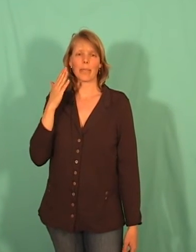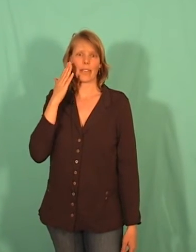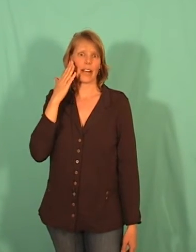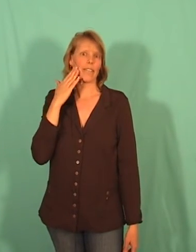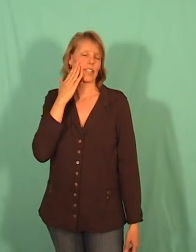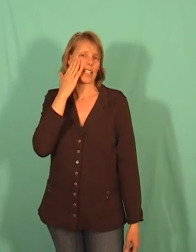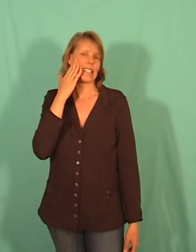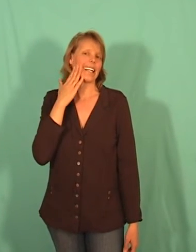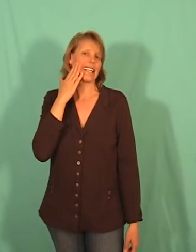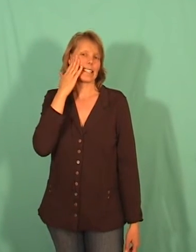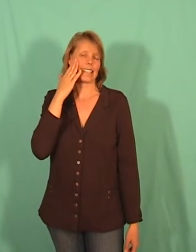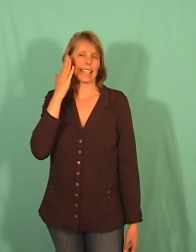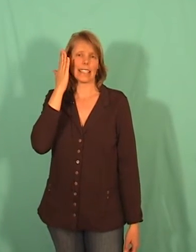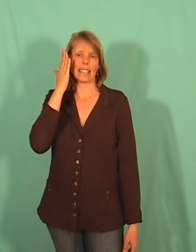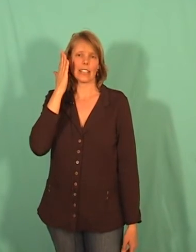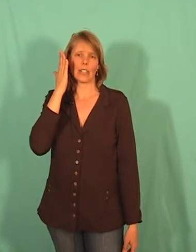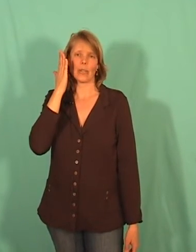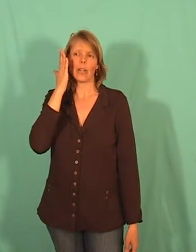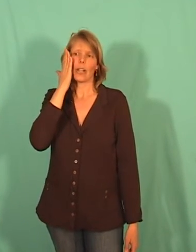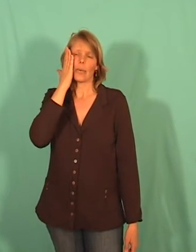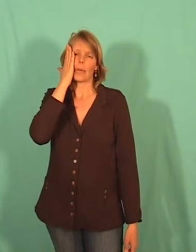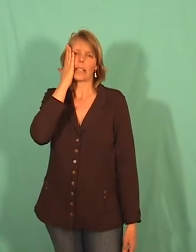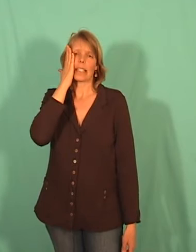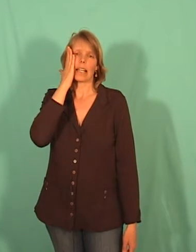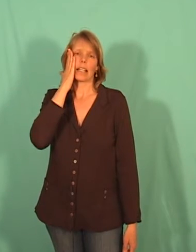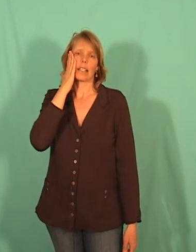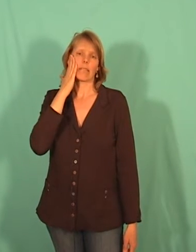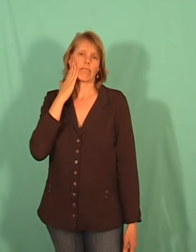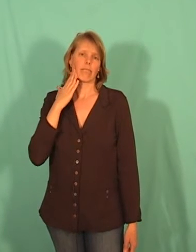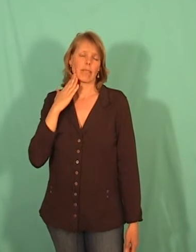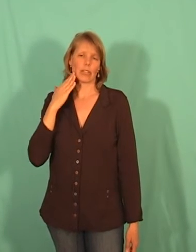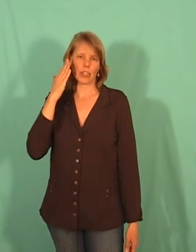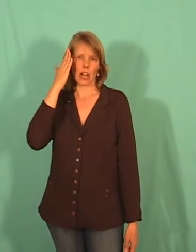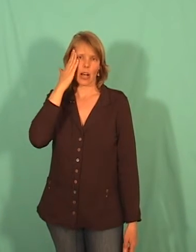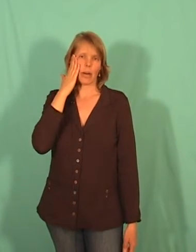had very tan skin, so we would sign Uncle Tom.